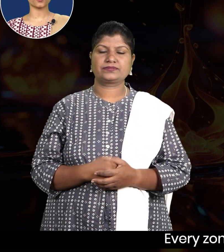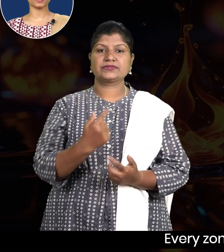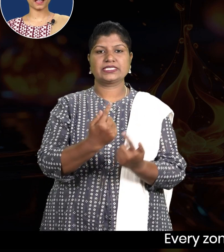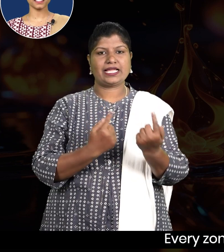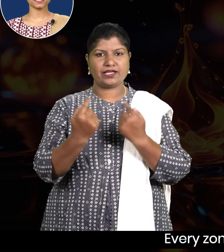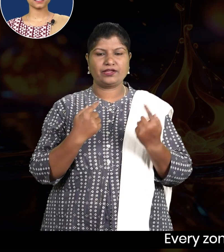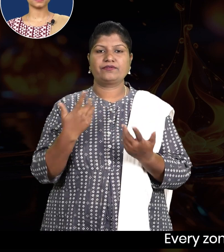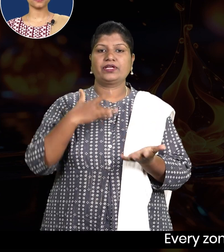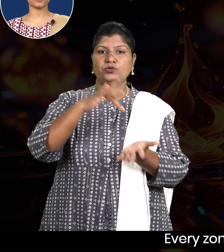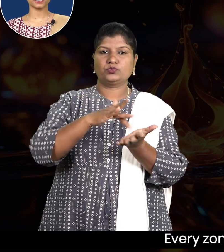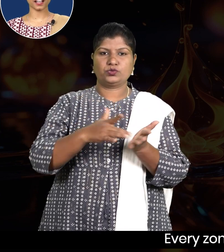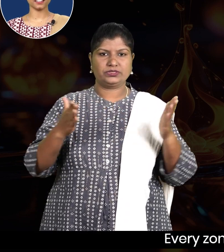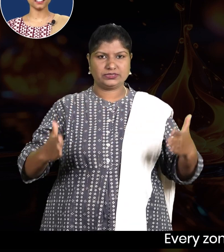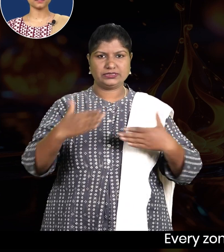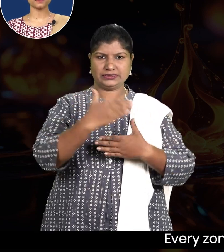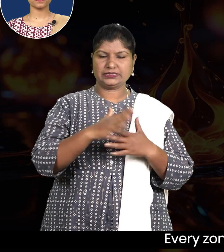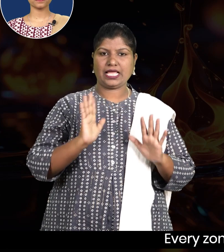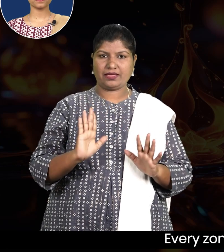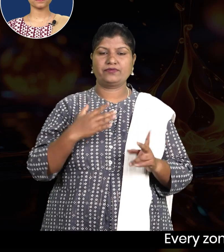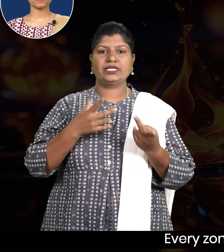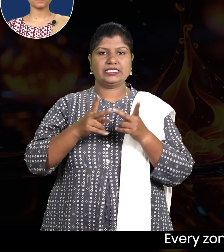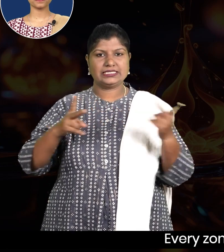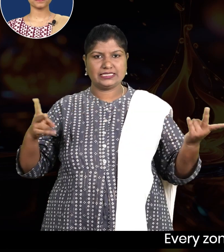Every zone has different color,